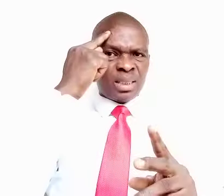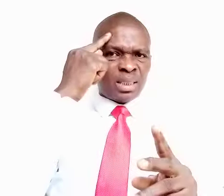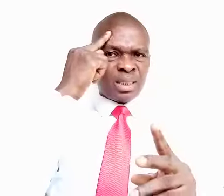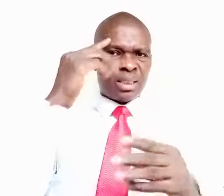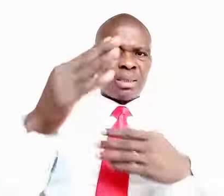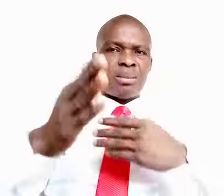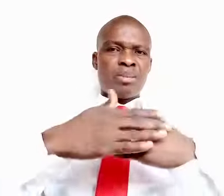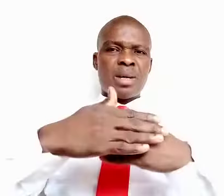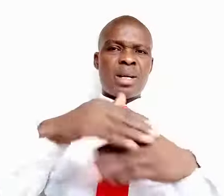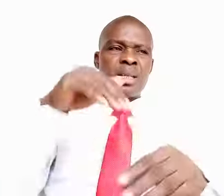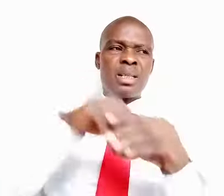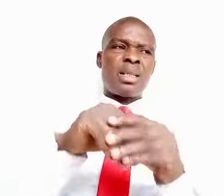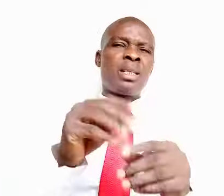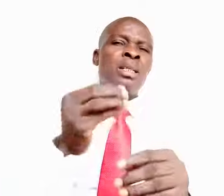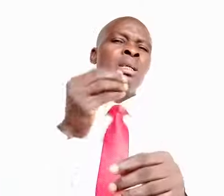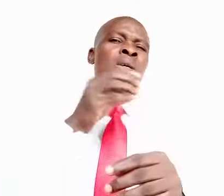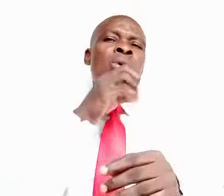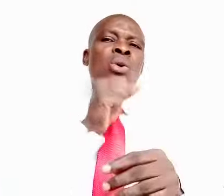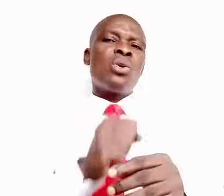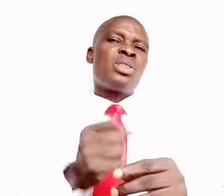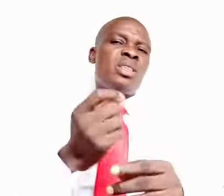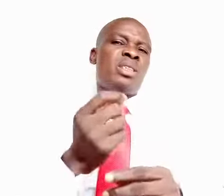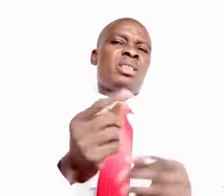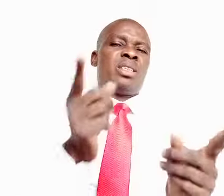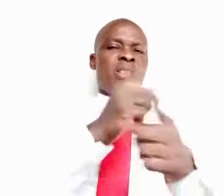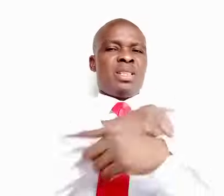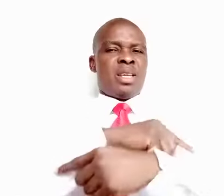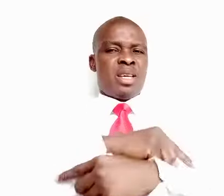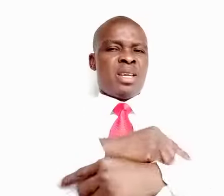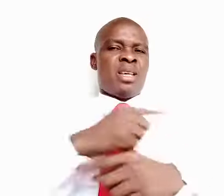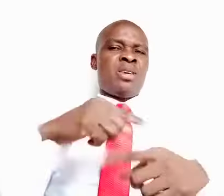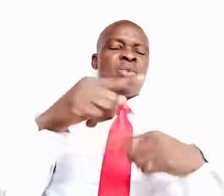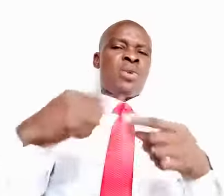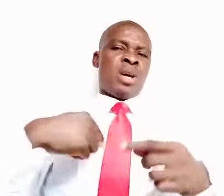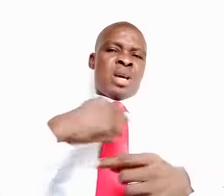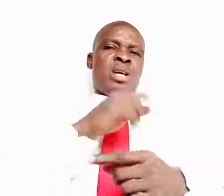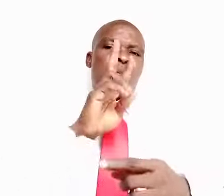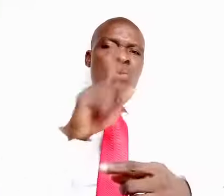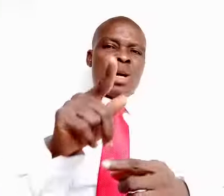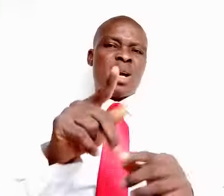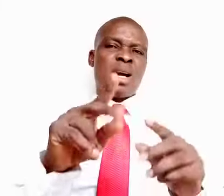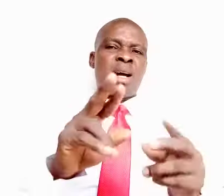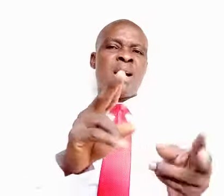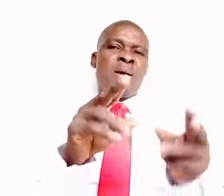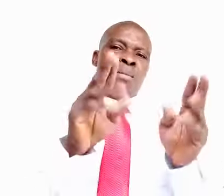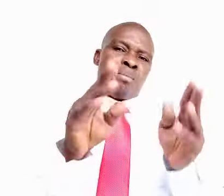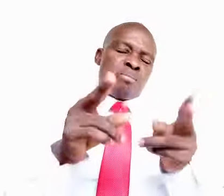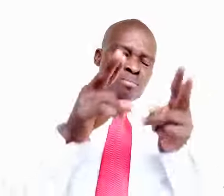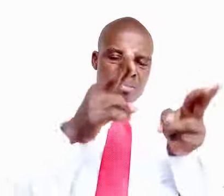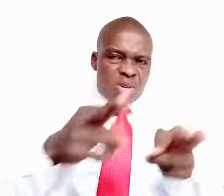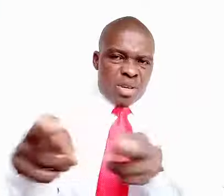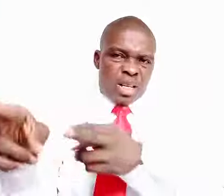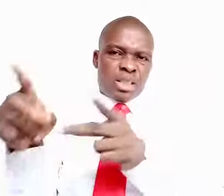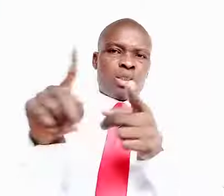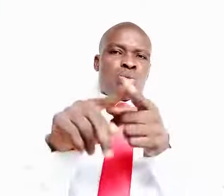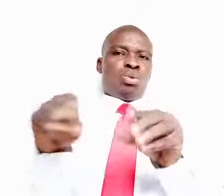to prepare for a test, and in the end, some of you ended up cheating just because you were too lazy